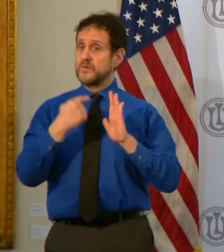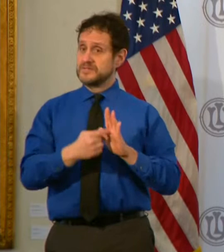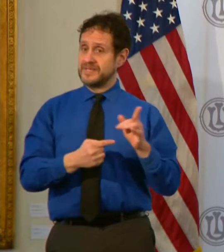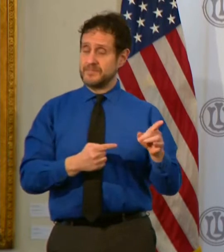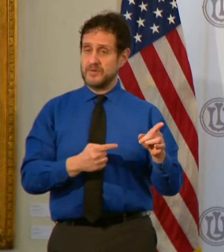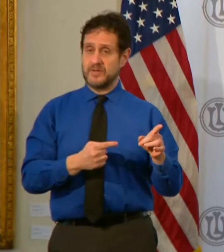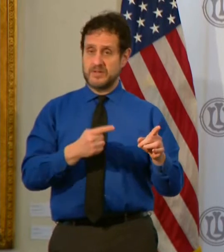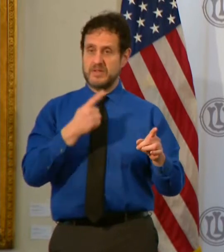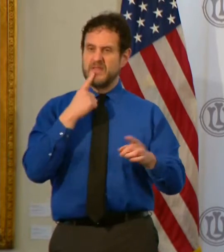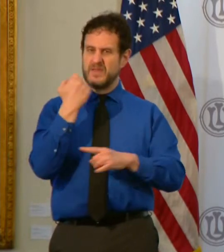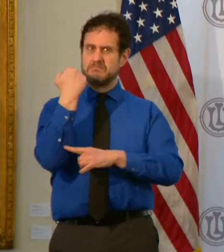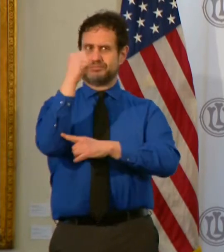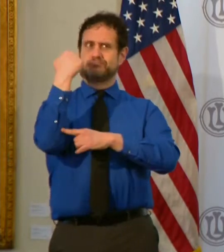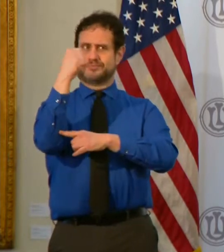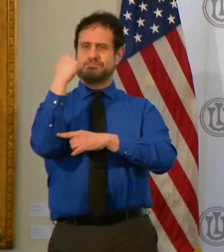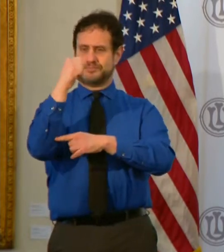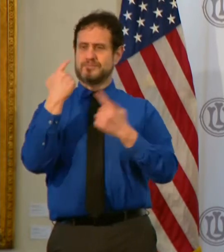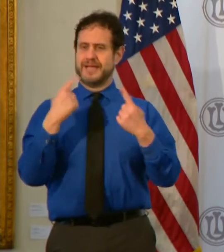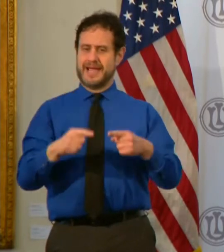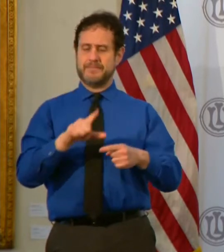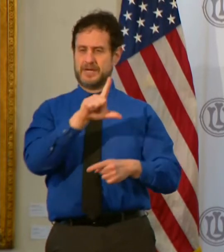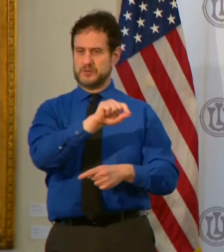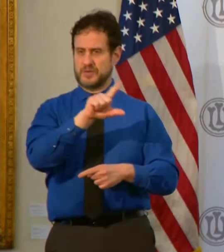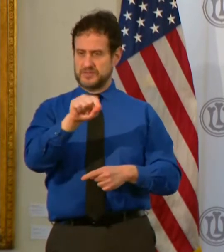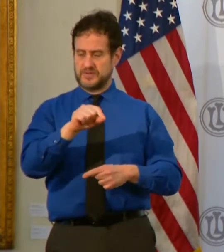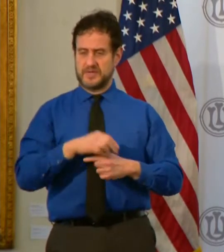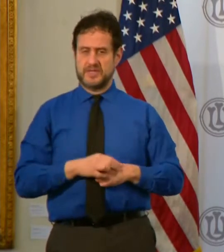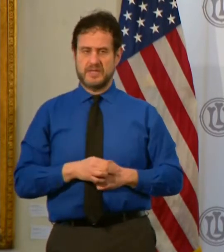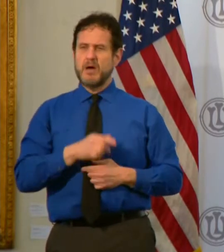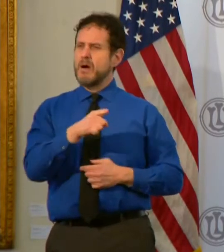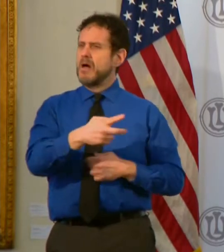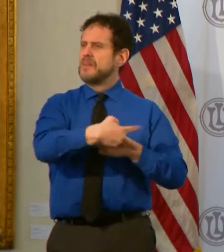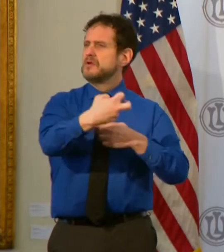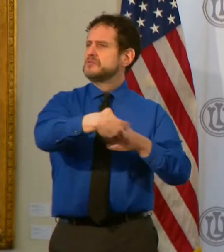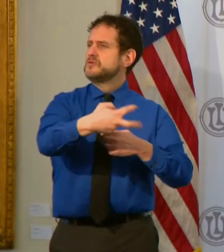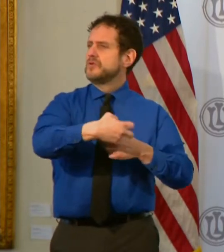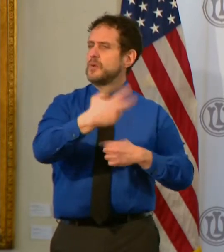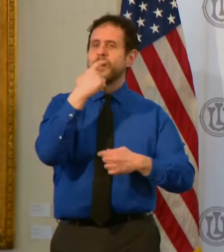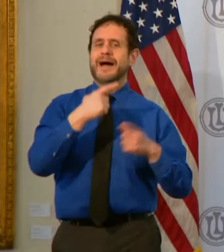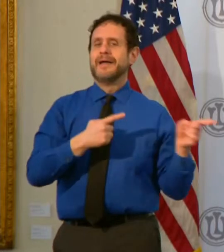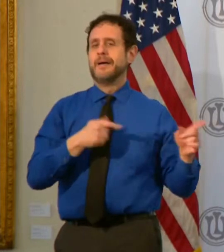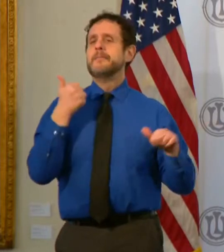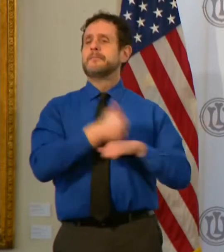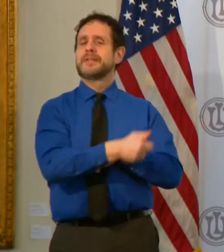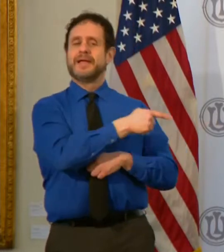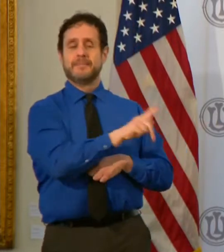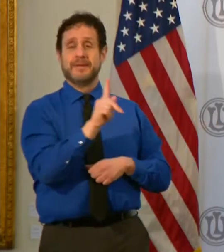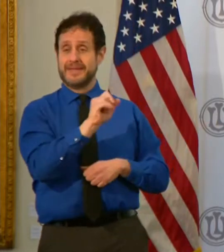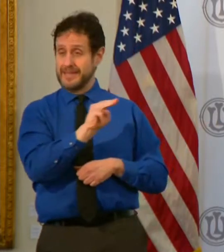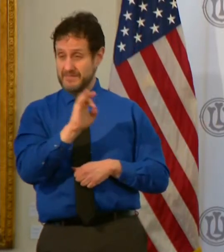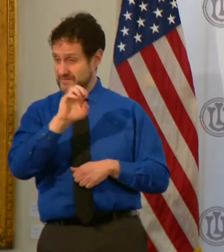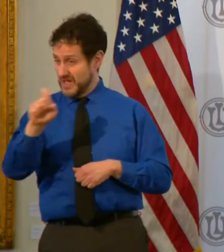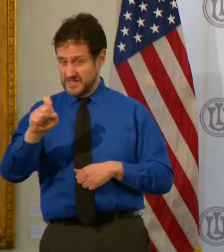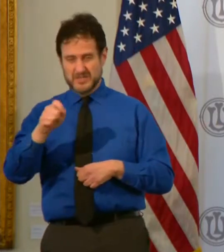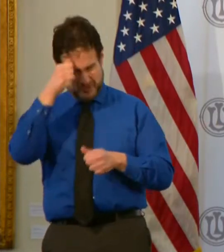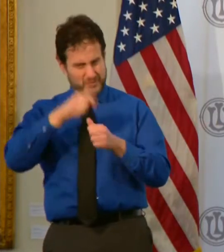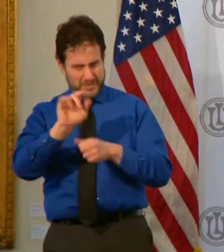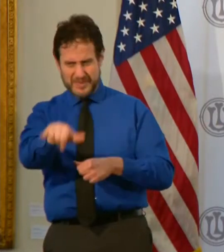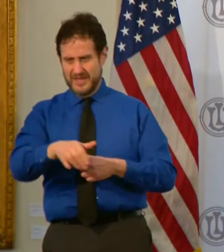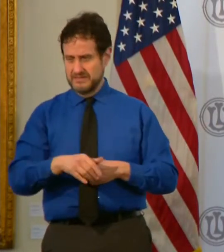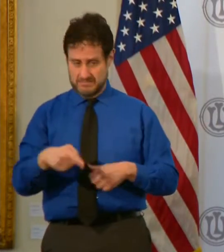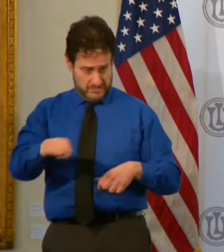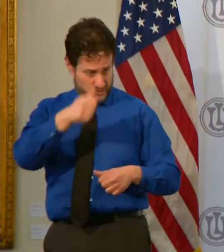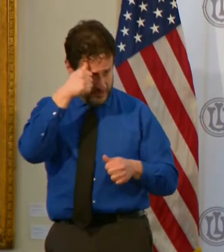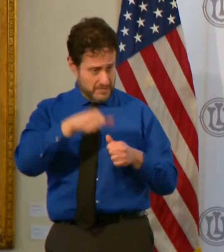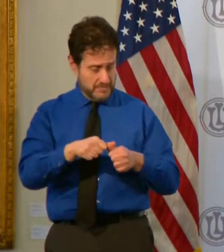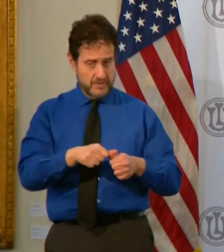in 2020, and people were saying, well, wow, these people are looting because it's Kim Foxx's fault. Do you remember that? Y'all remember